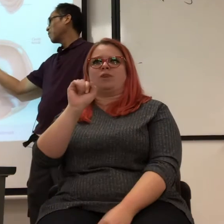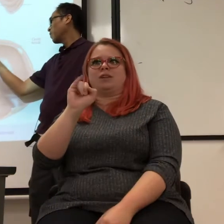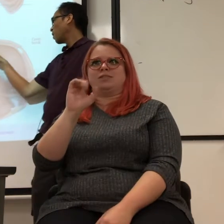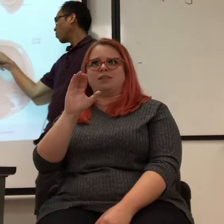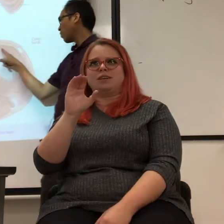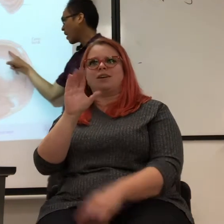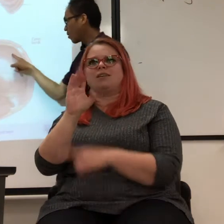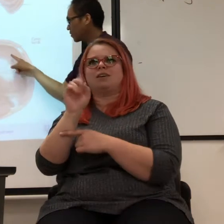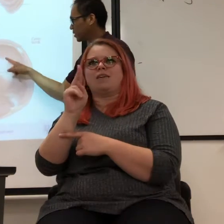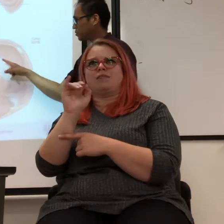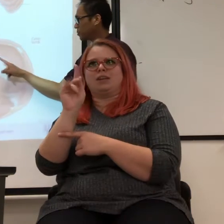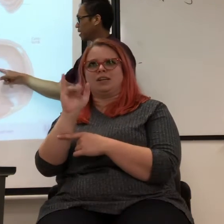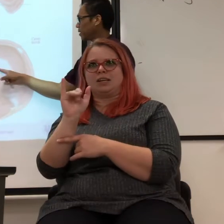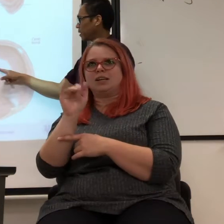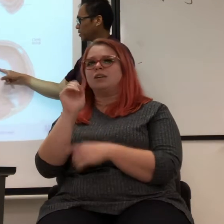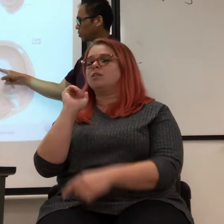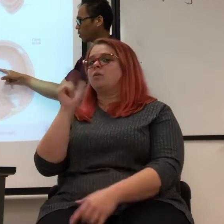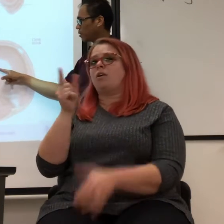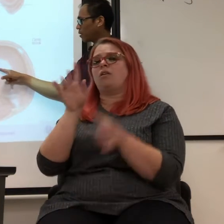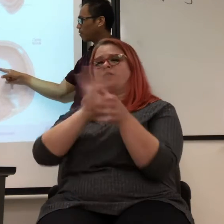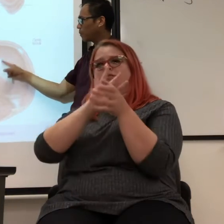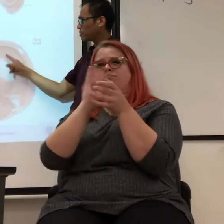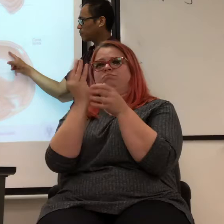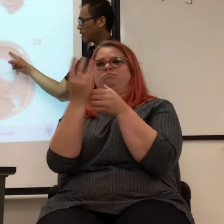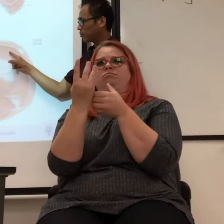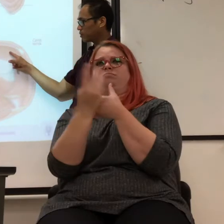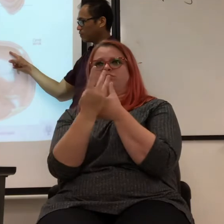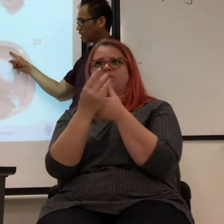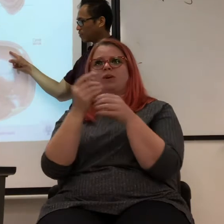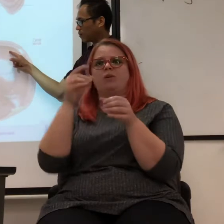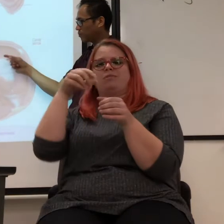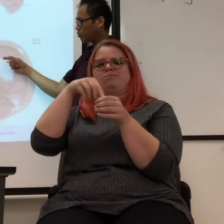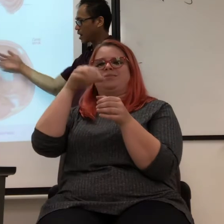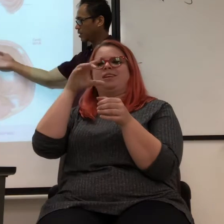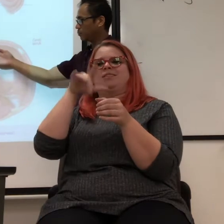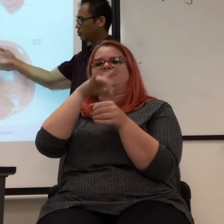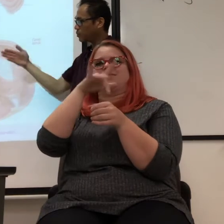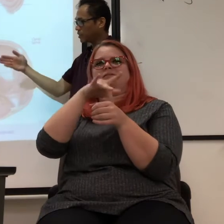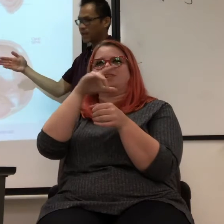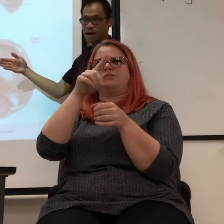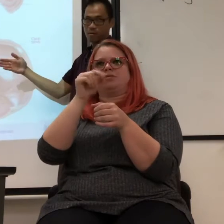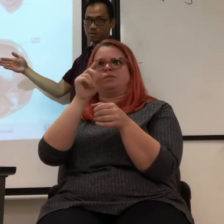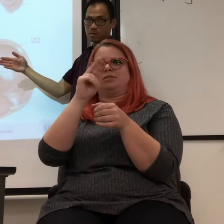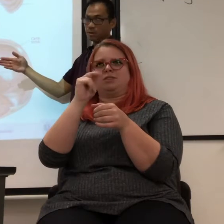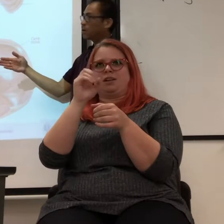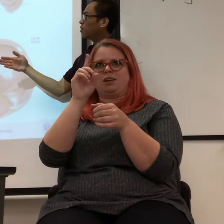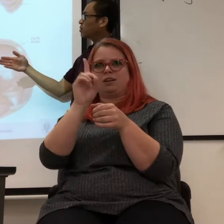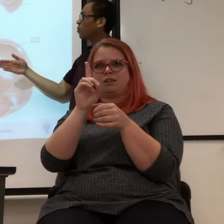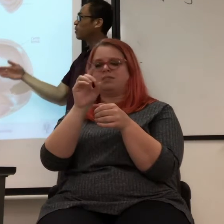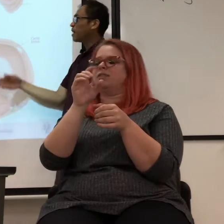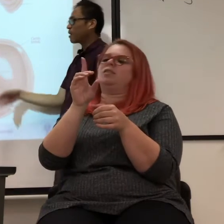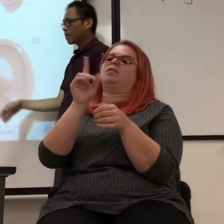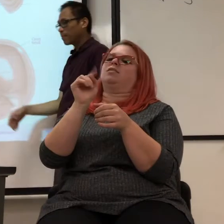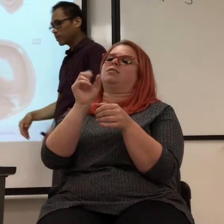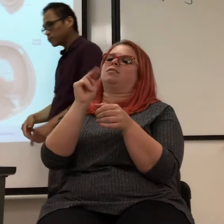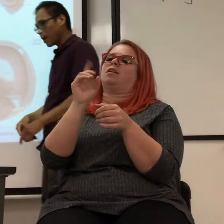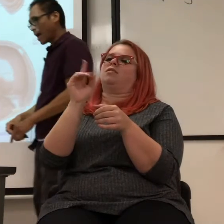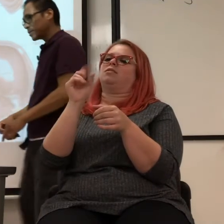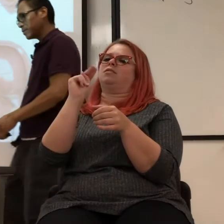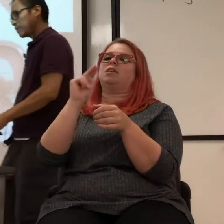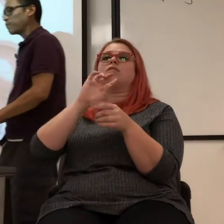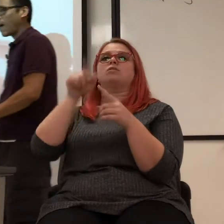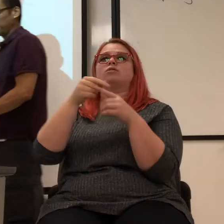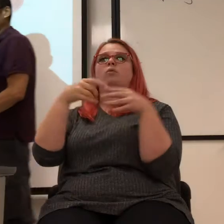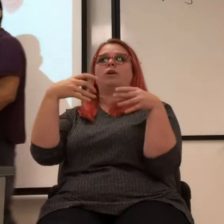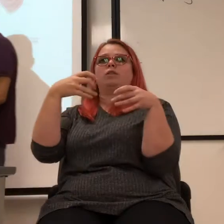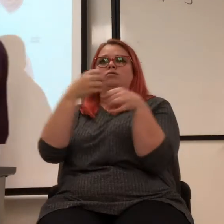circle around the central tendon. And so when all the muscle fibers of the diaphragm contract, it pulls it down. So when the diaphragm